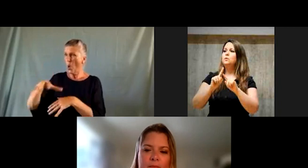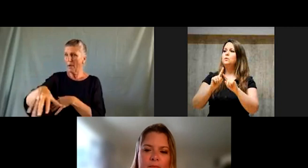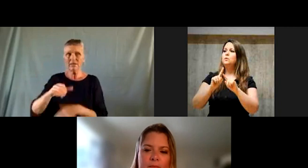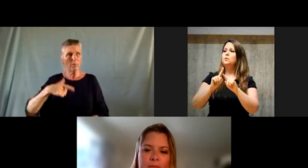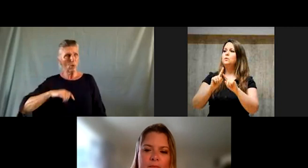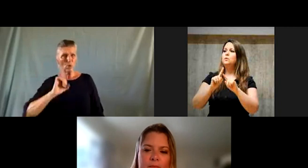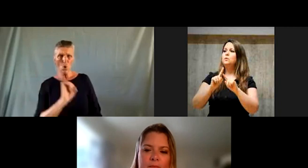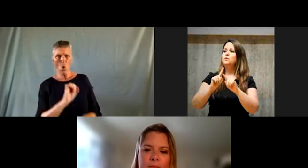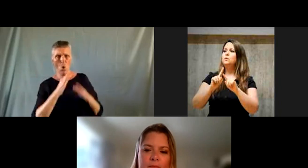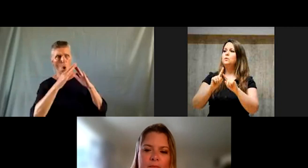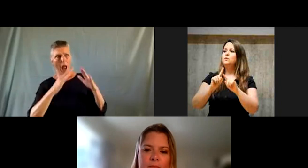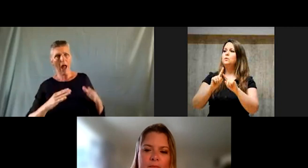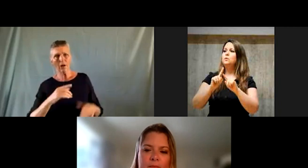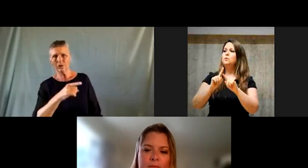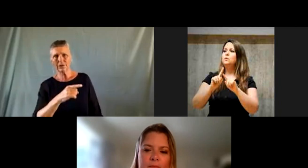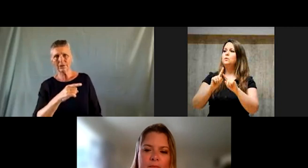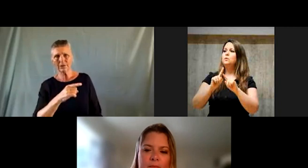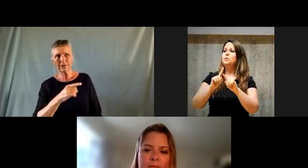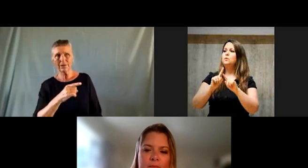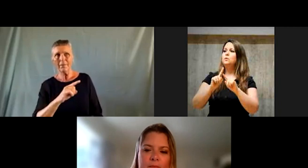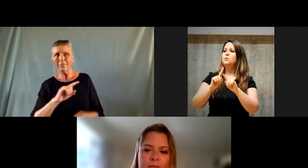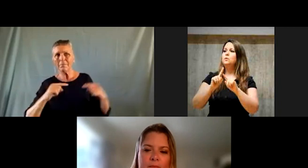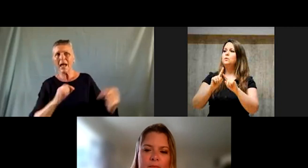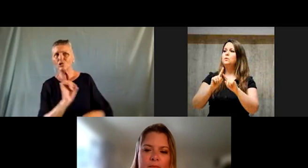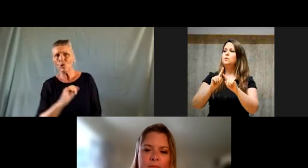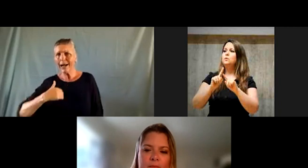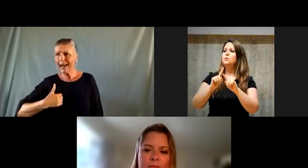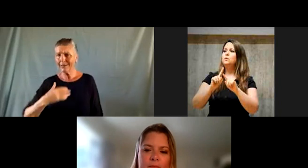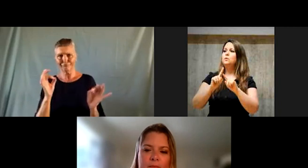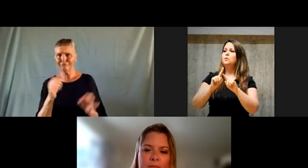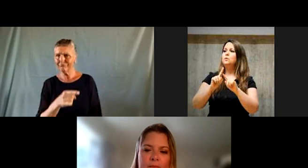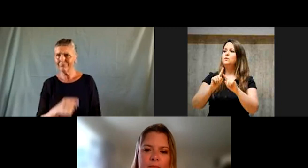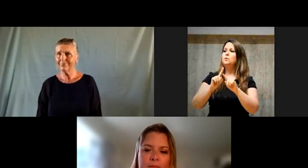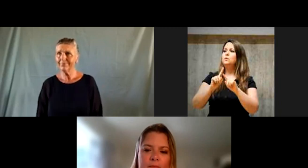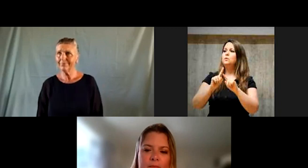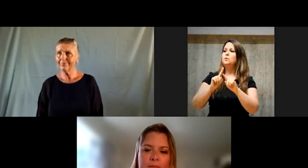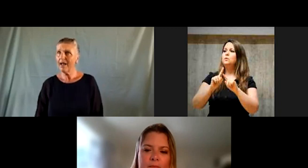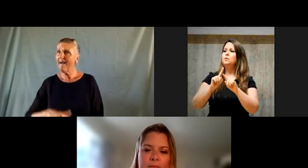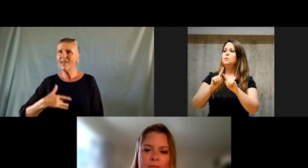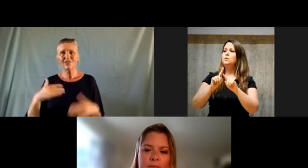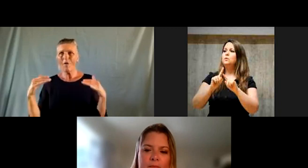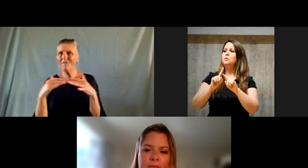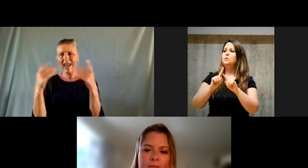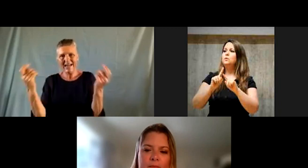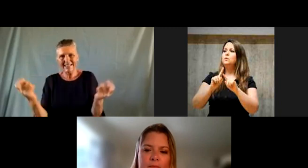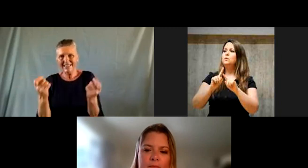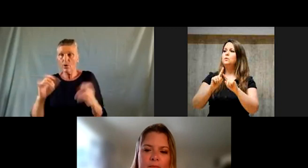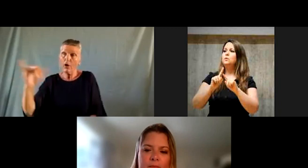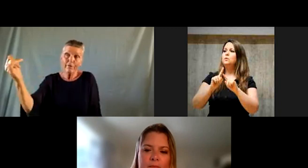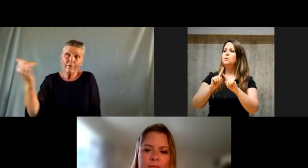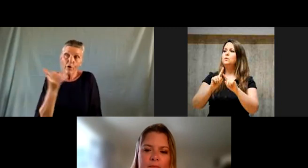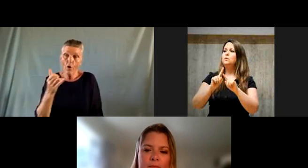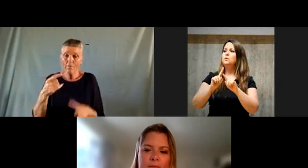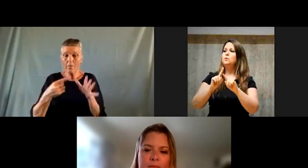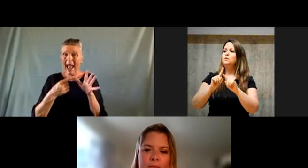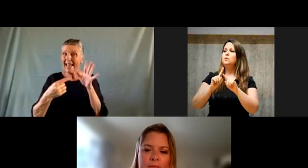house could not cater for her needs. It's not feasible when I got a call from the Auckland Transport saying that I